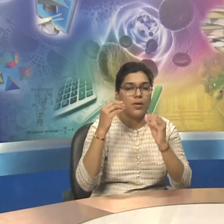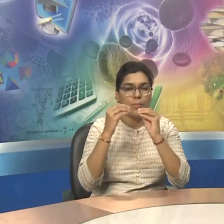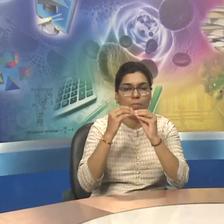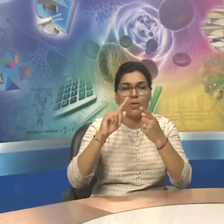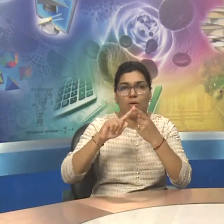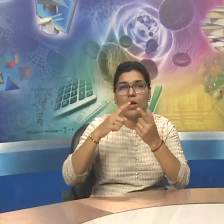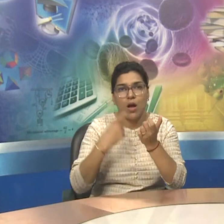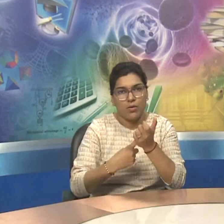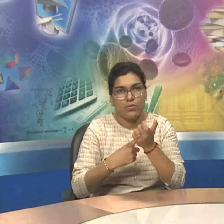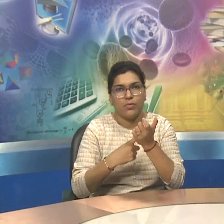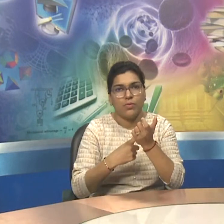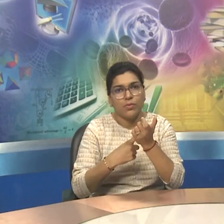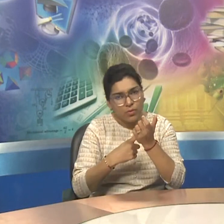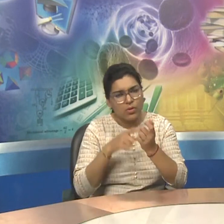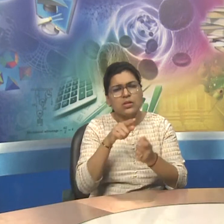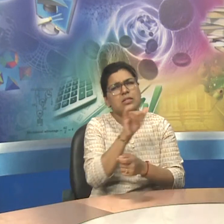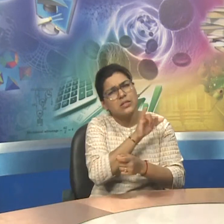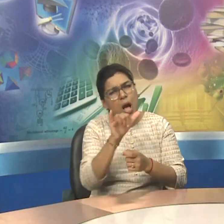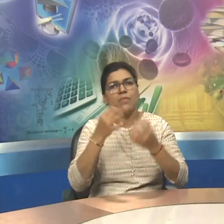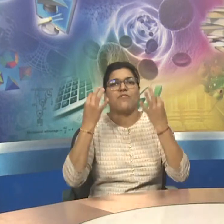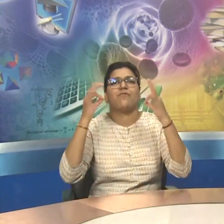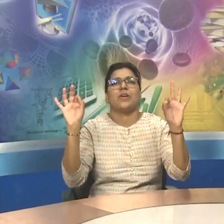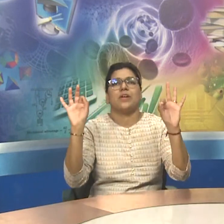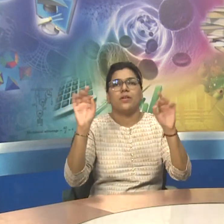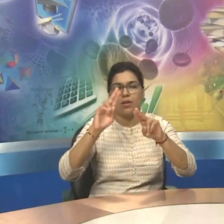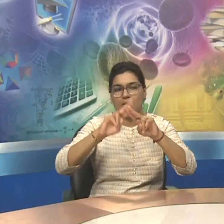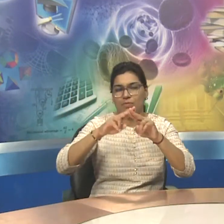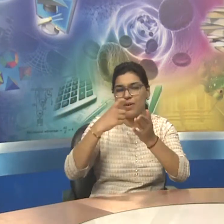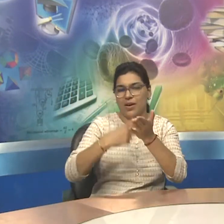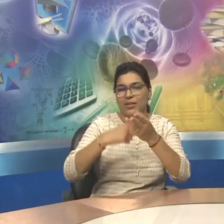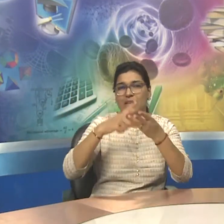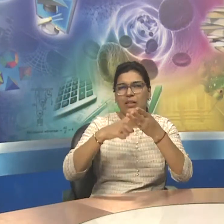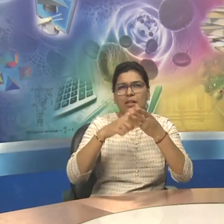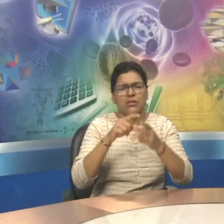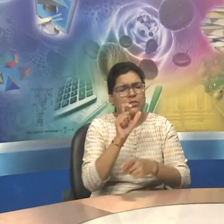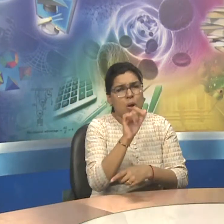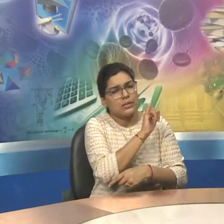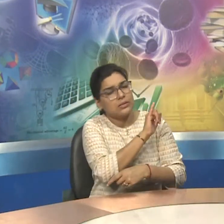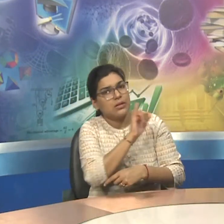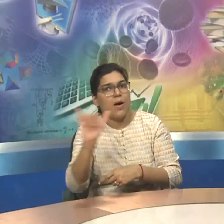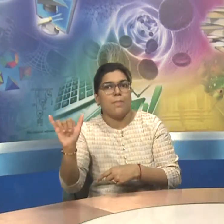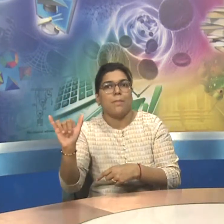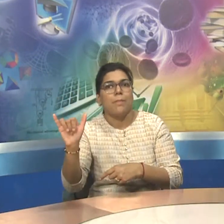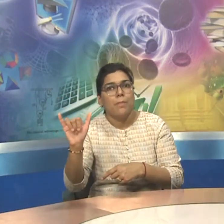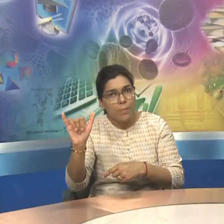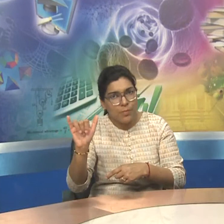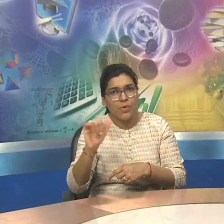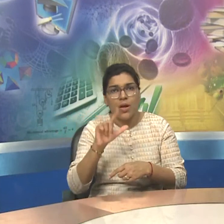word liber, meaning free.